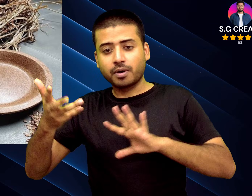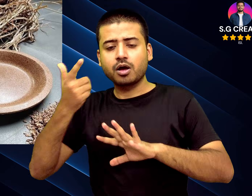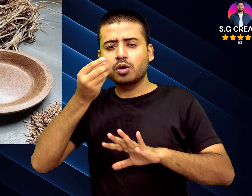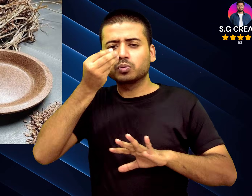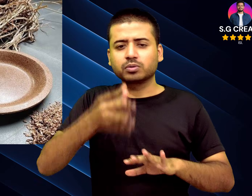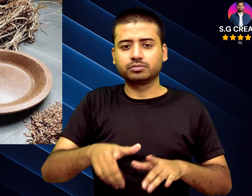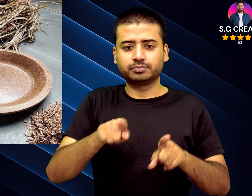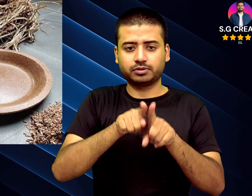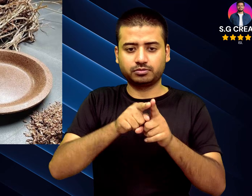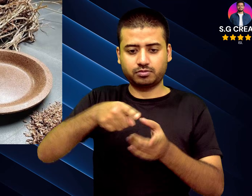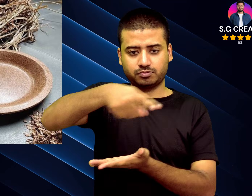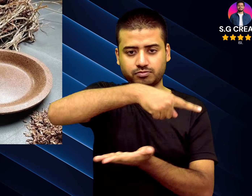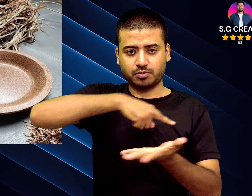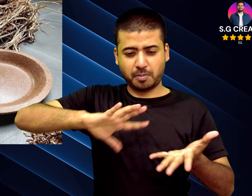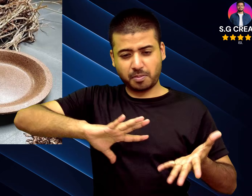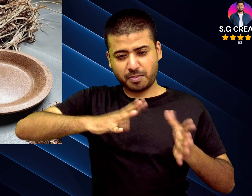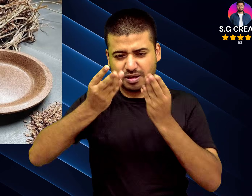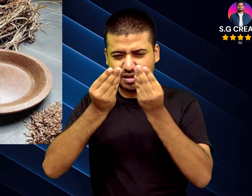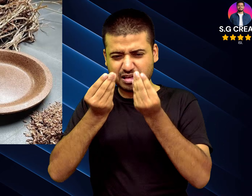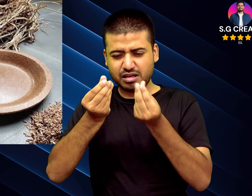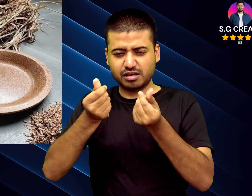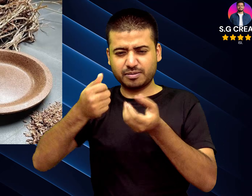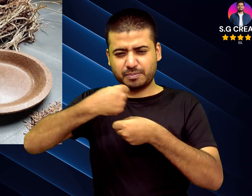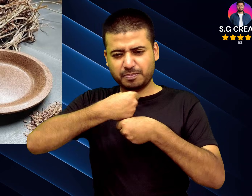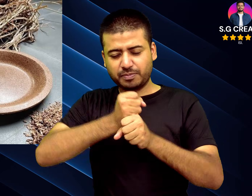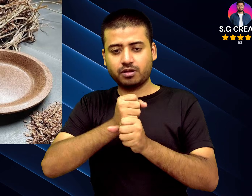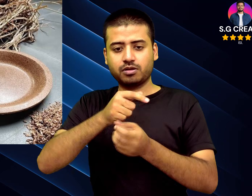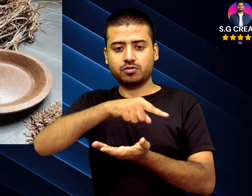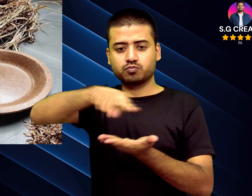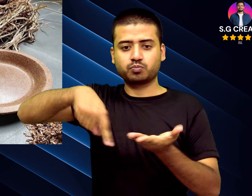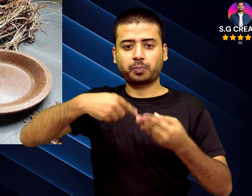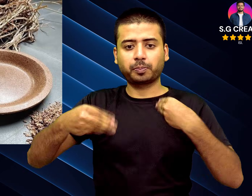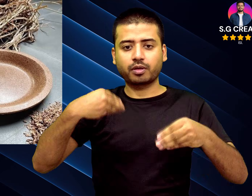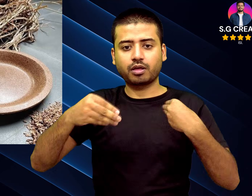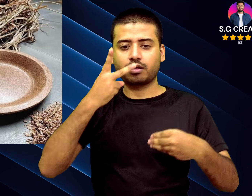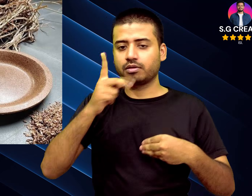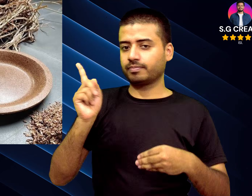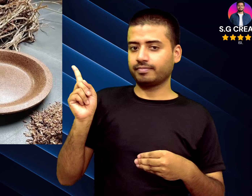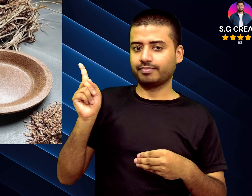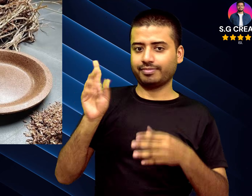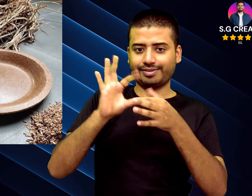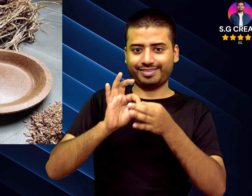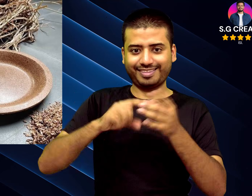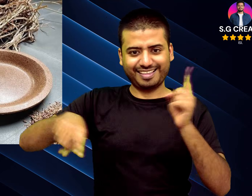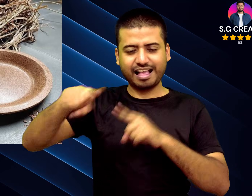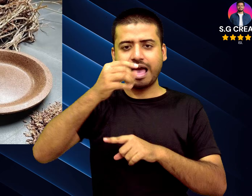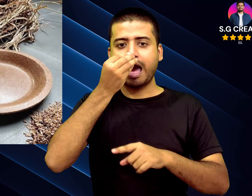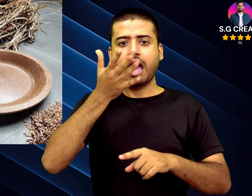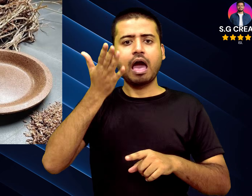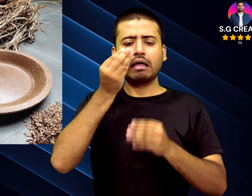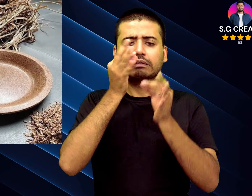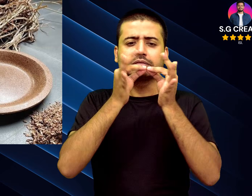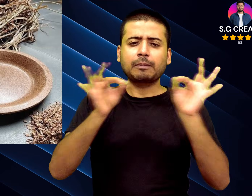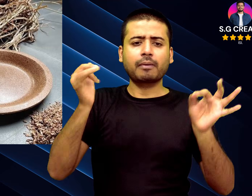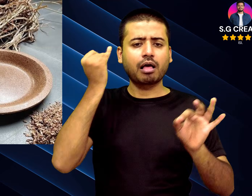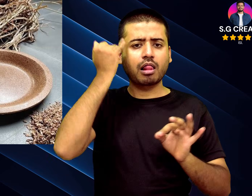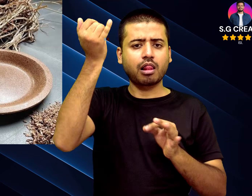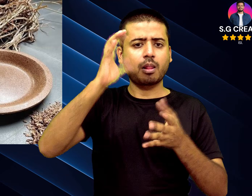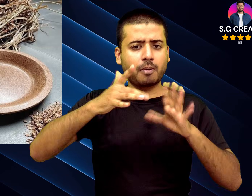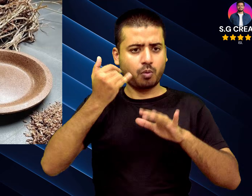into durable, biodegradable, and completely eco-friendly plates, cups, and tableware. Understanding how a loose,